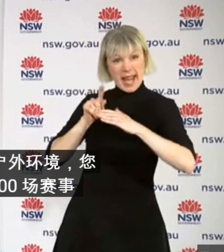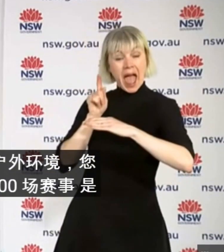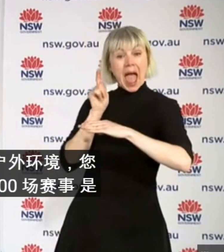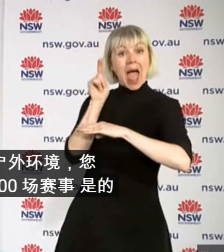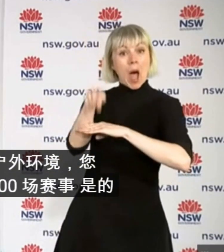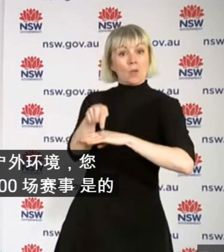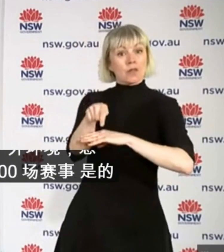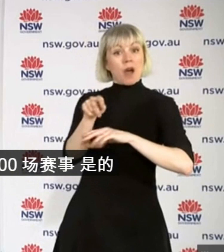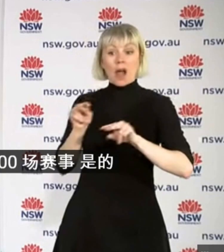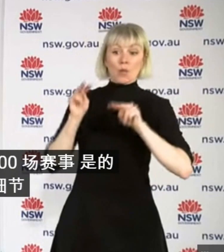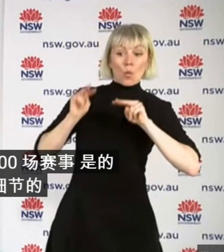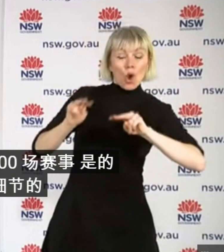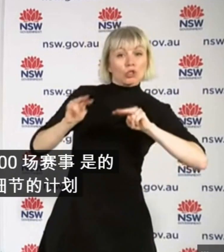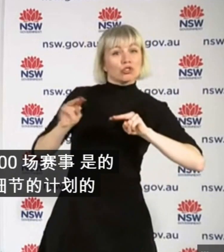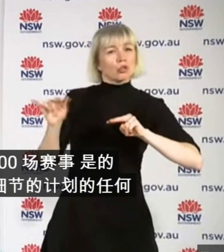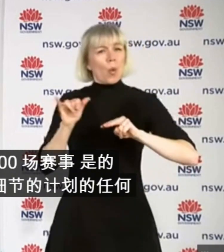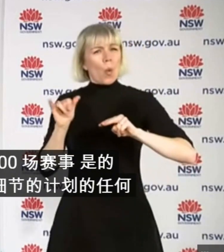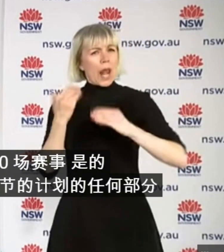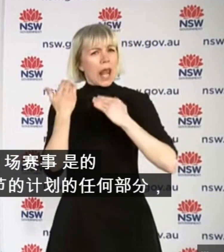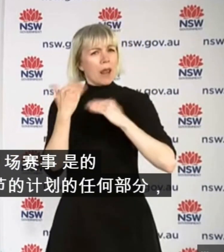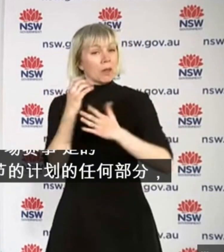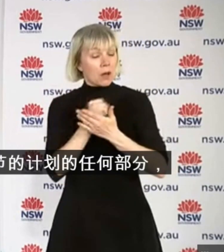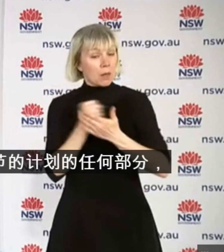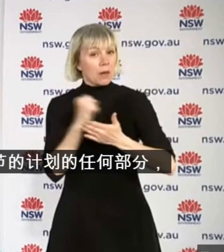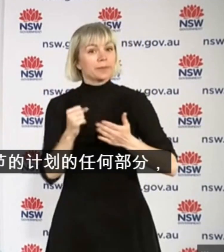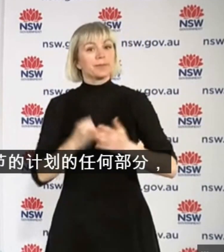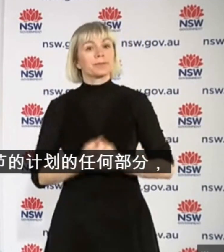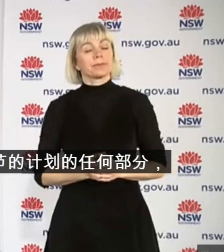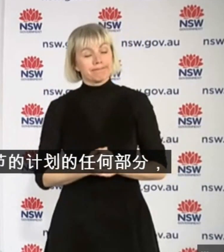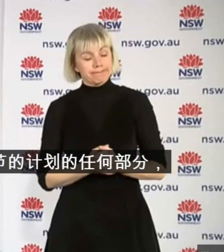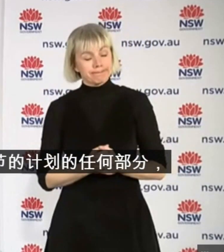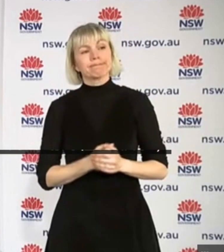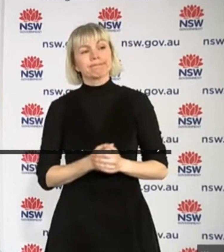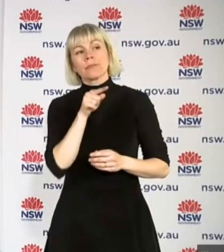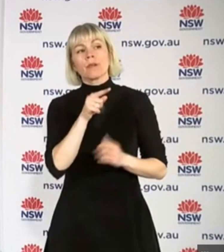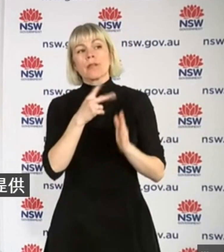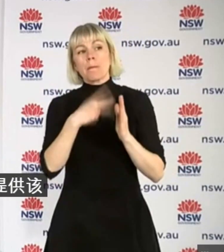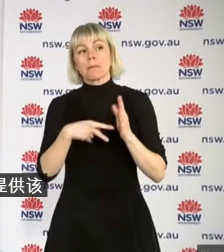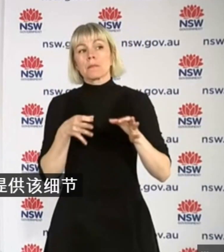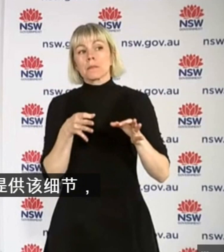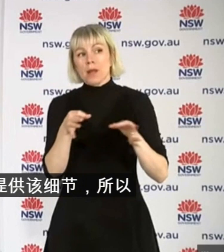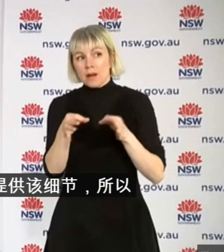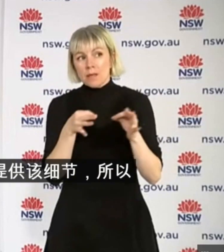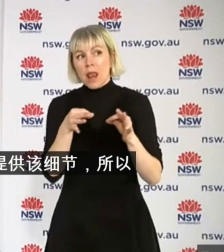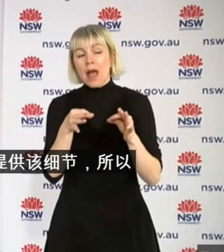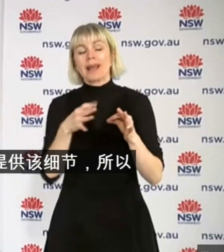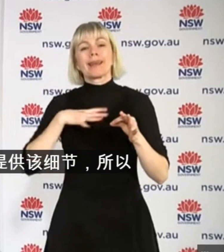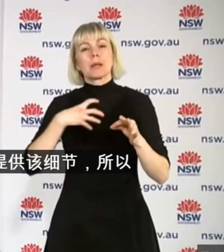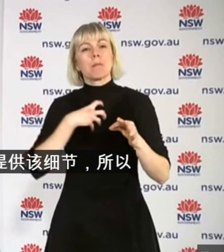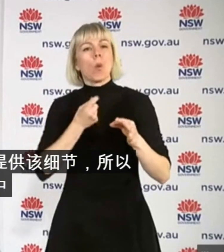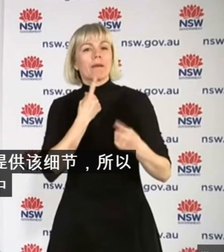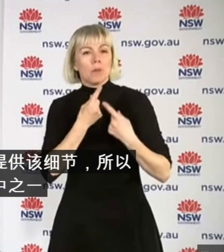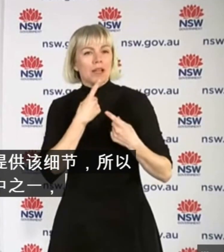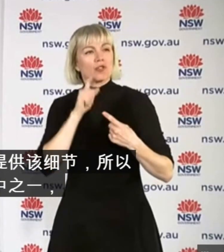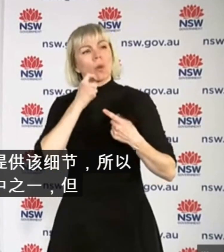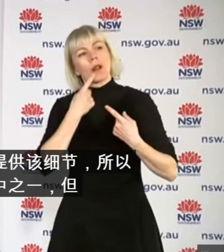per event? Yeah, for any part of the plan which requires further detail, Health will provide that detail close to the time. So obviously community